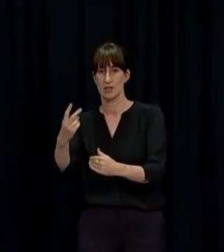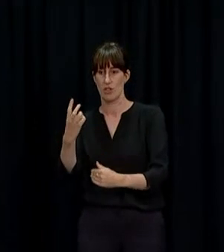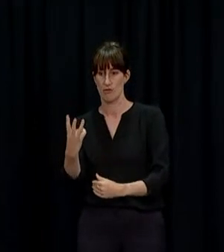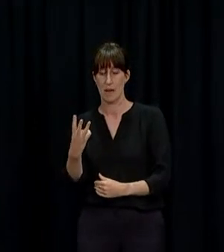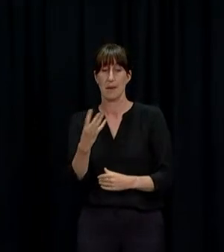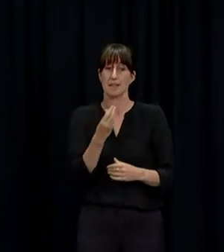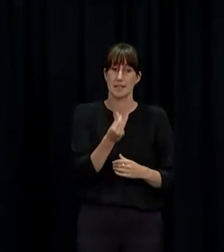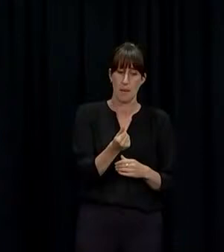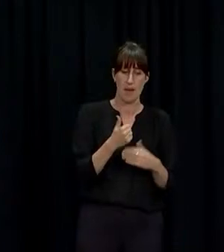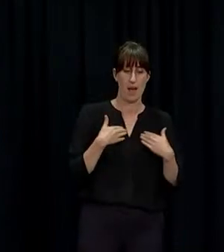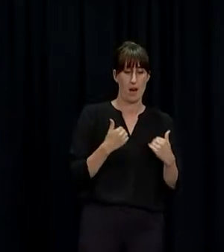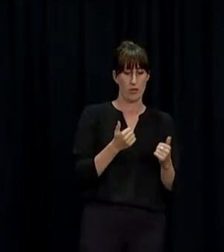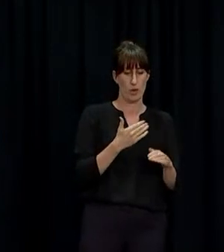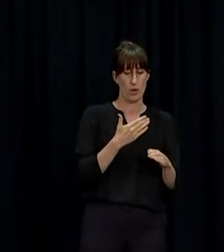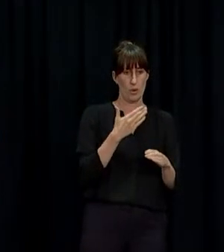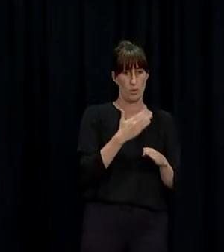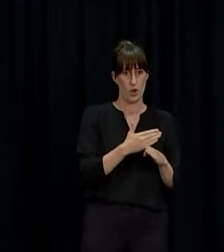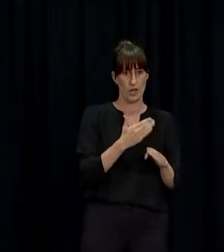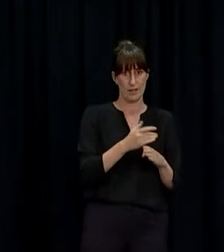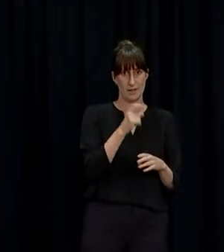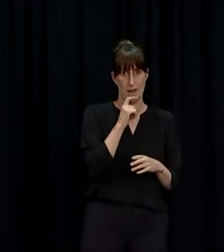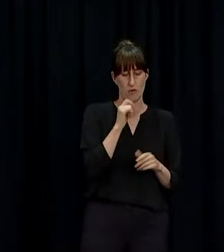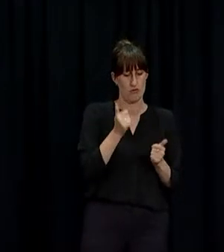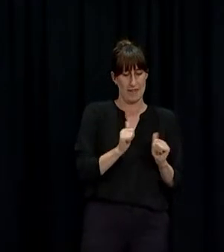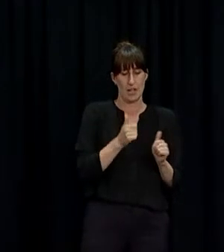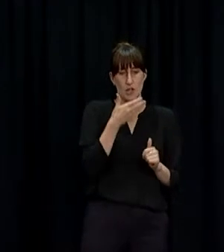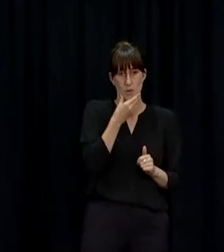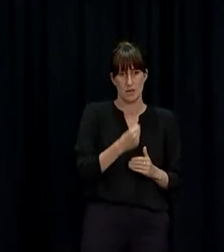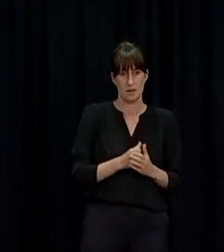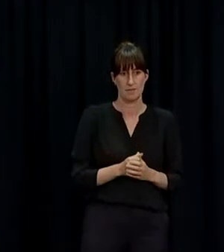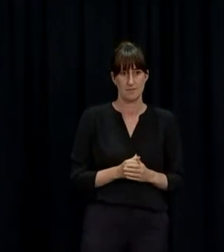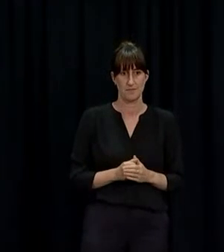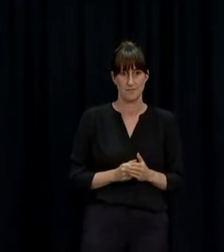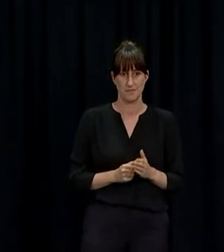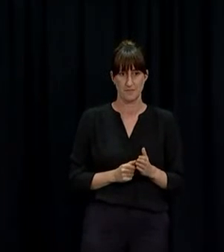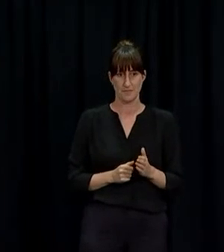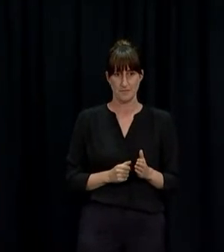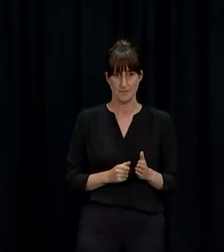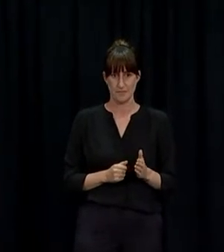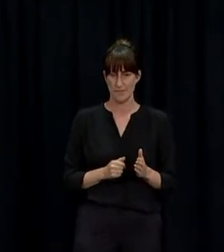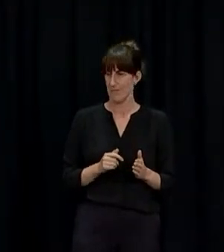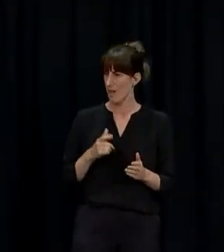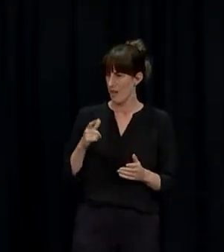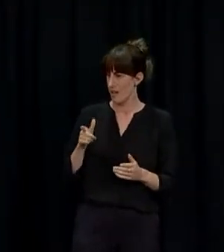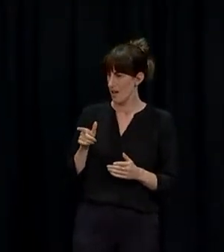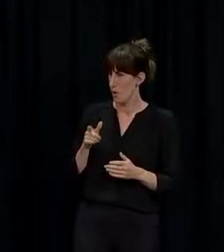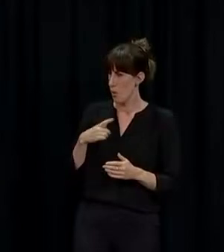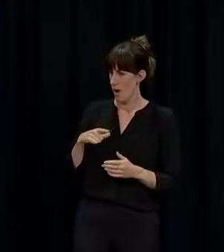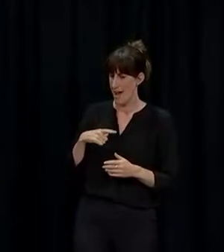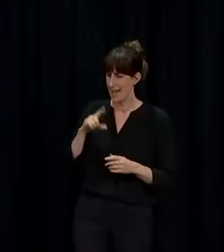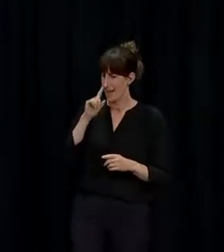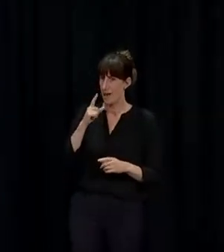some health worker surveillance. Why can't the members of the public just go to a pharmacy or a grocery store and